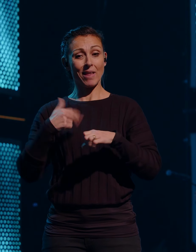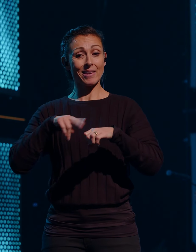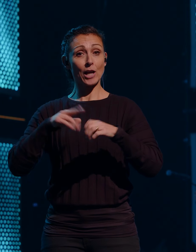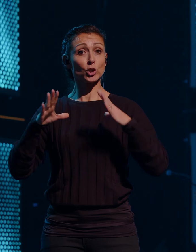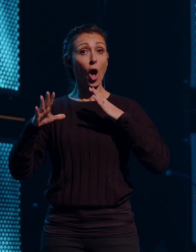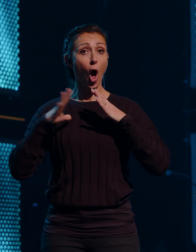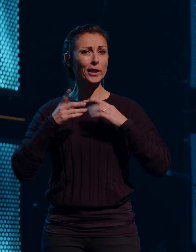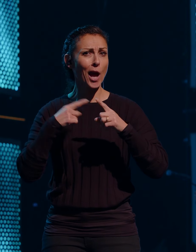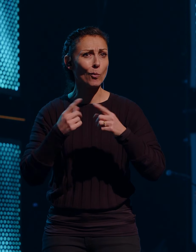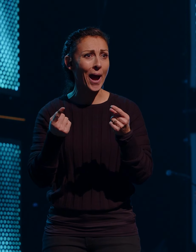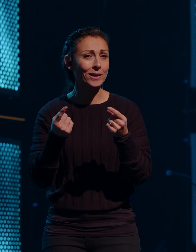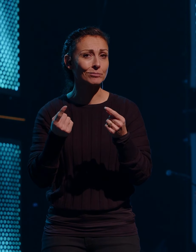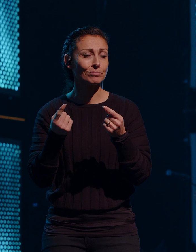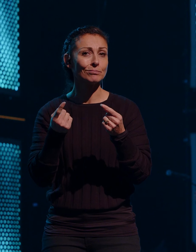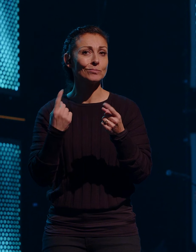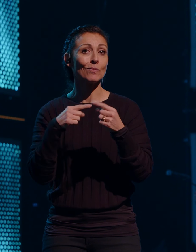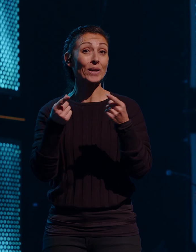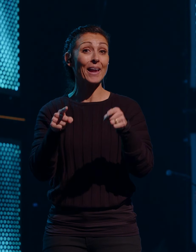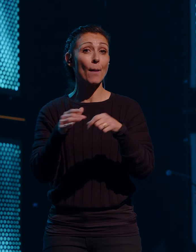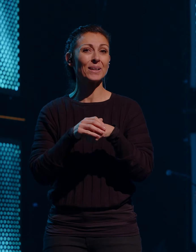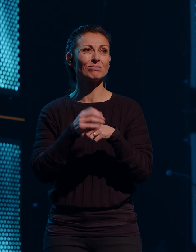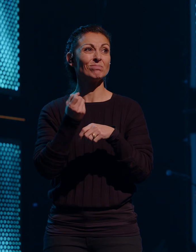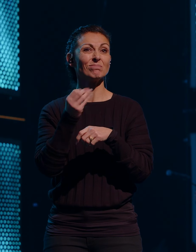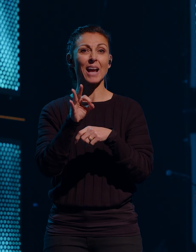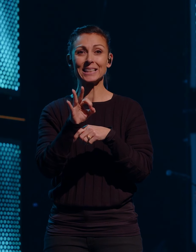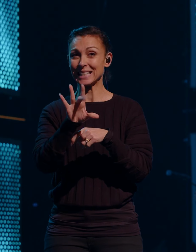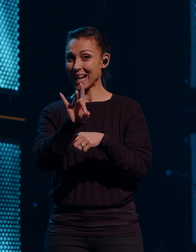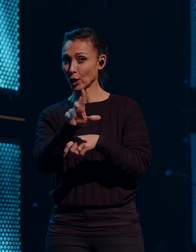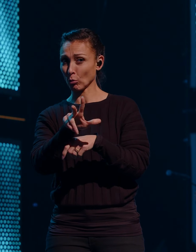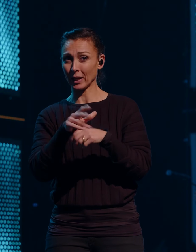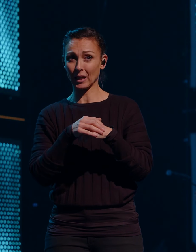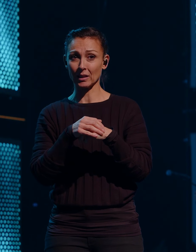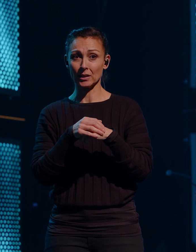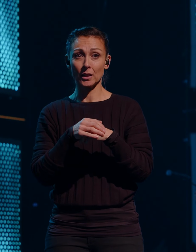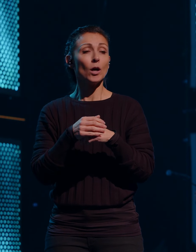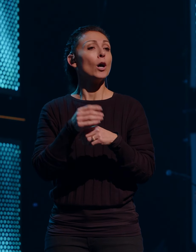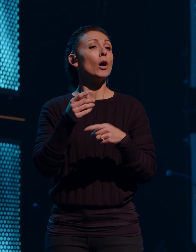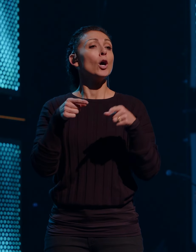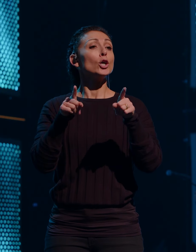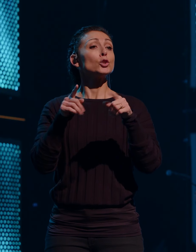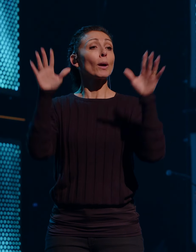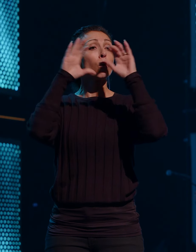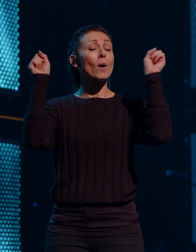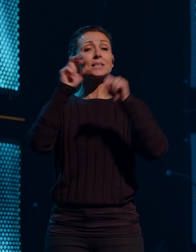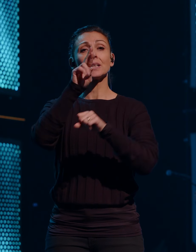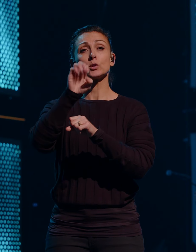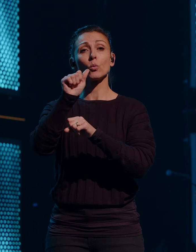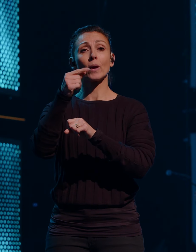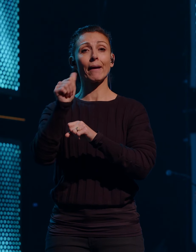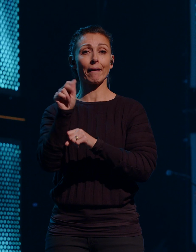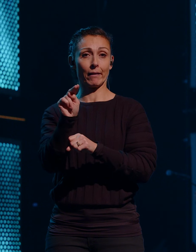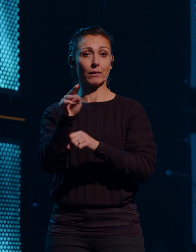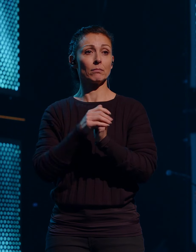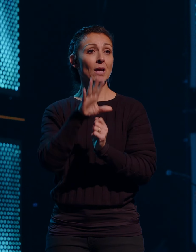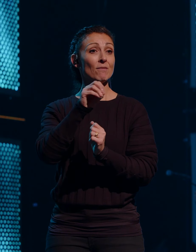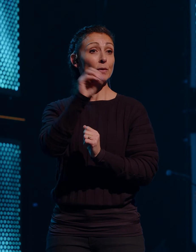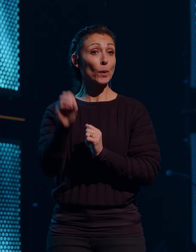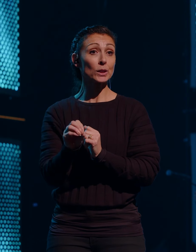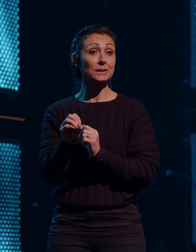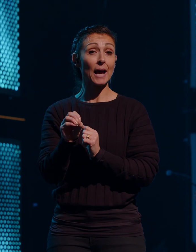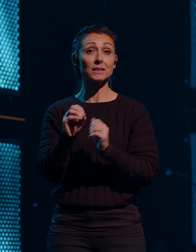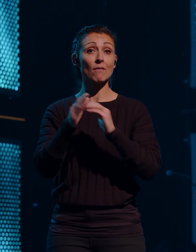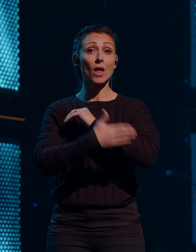until 1983, 41 years ago, in the Reagan administration. 50% of the country did not